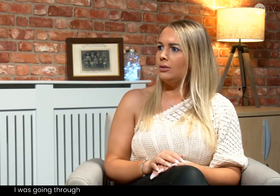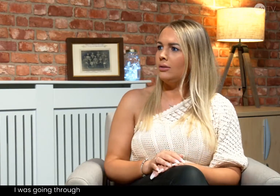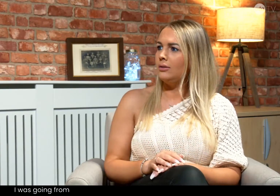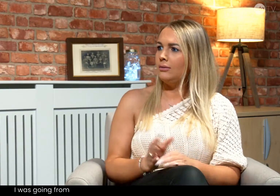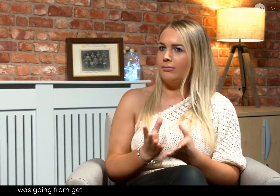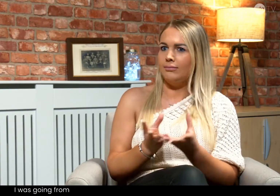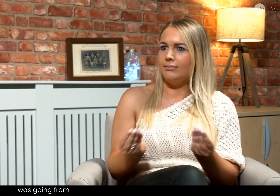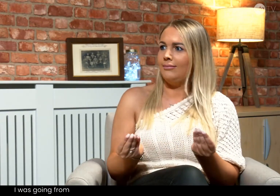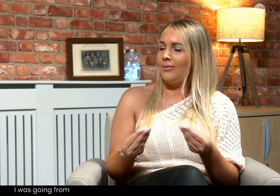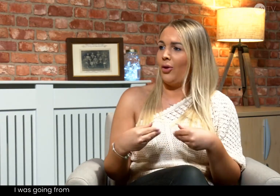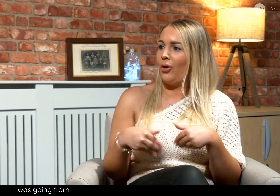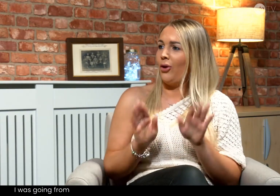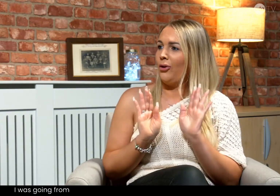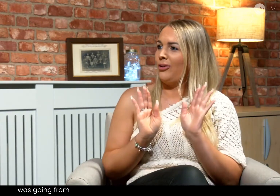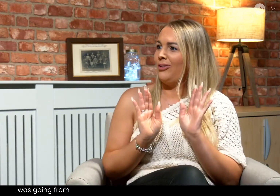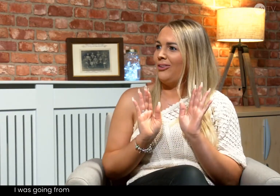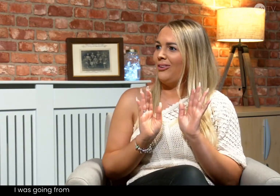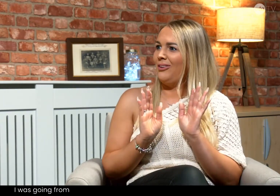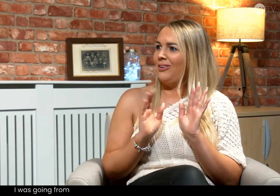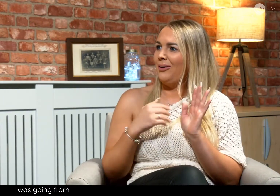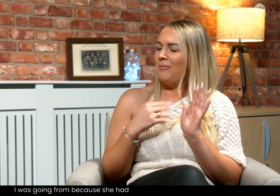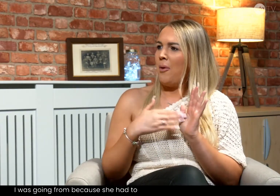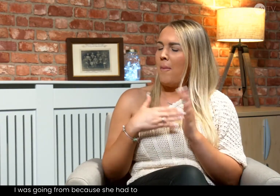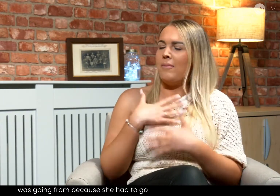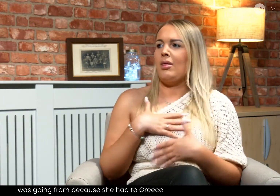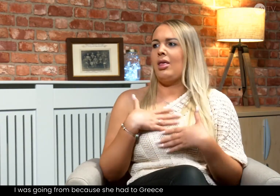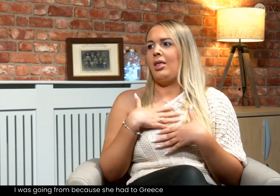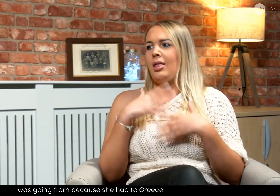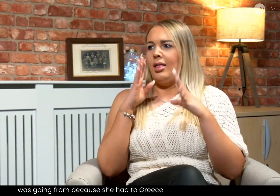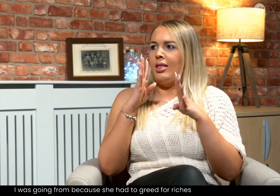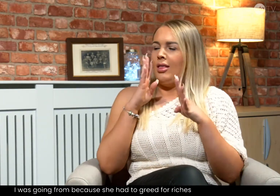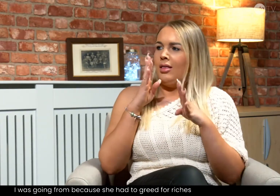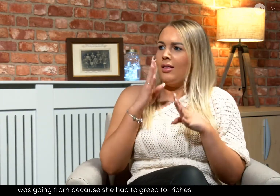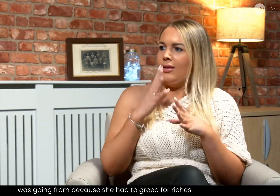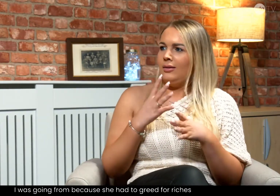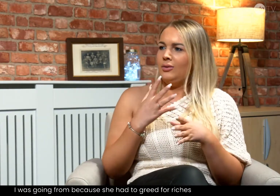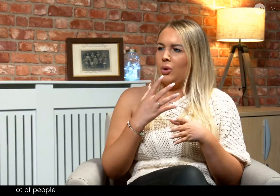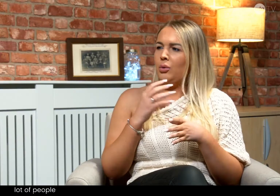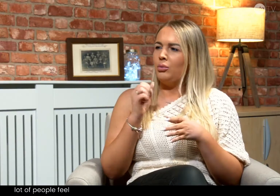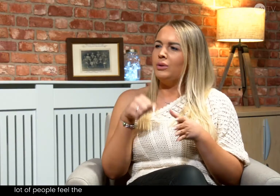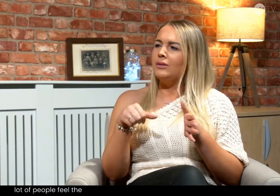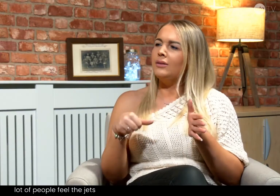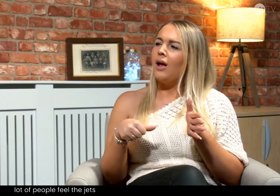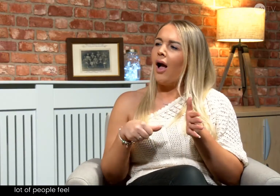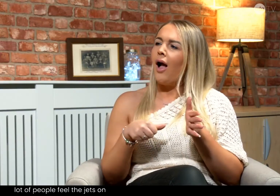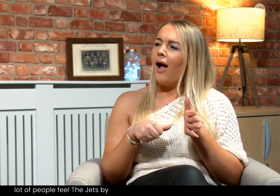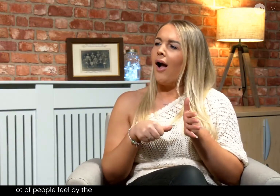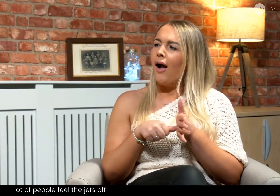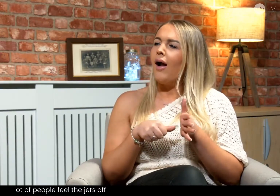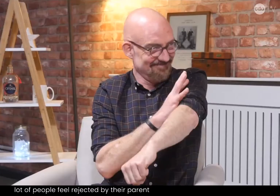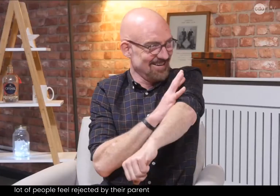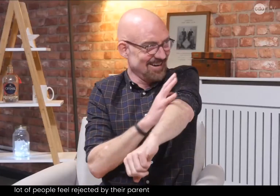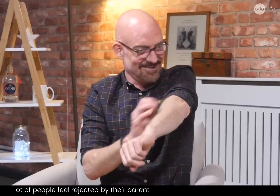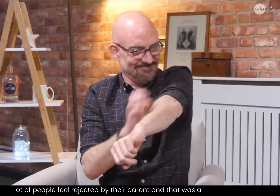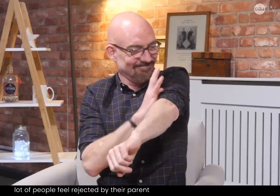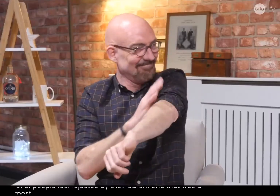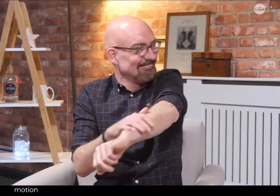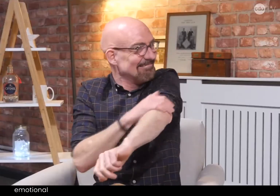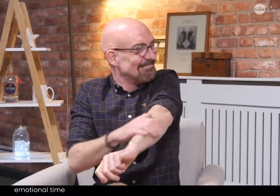And she had to grieve for Richard because he had then gone. And that was an emotional time for her. Oh my